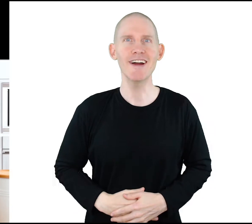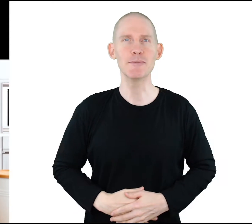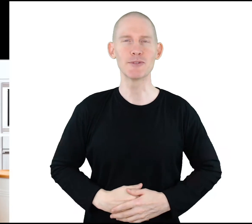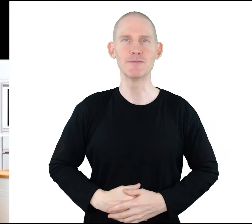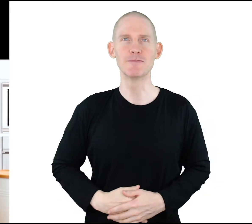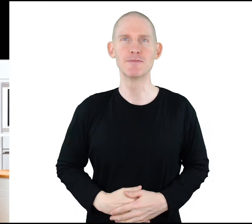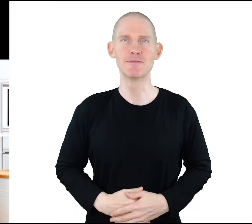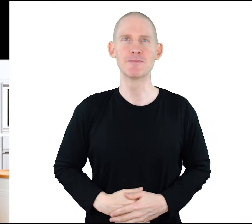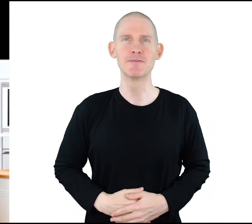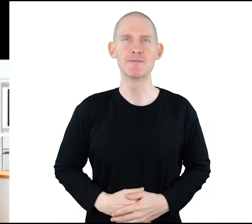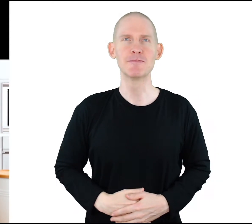times.